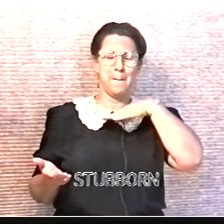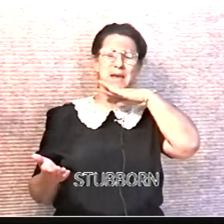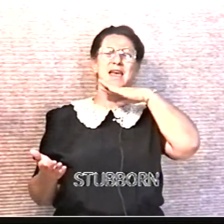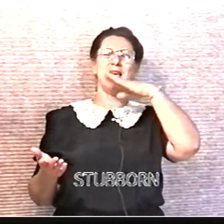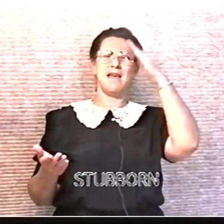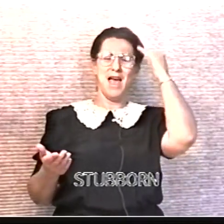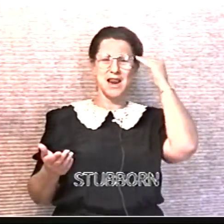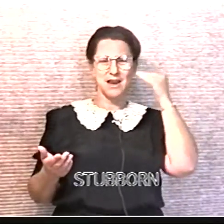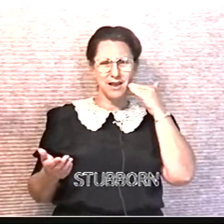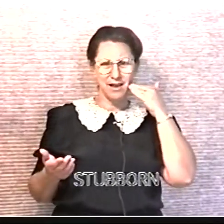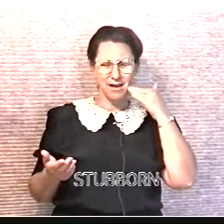Pig-headed?